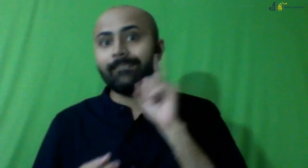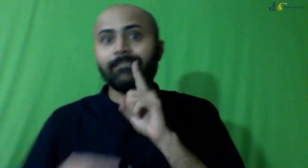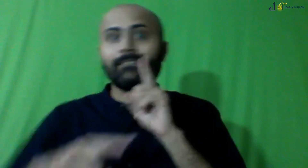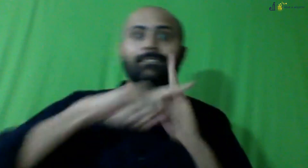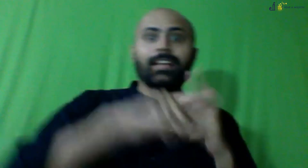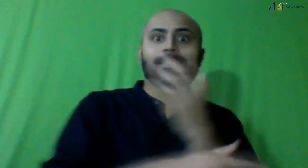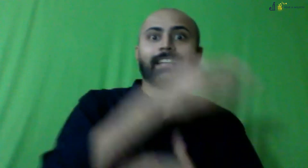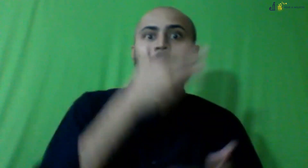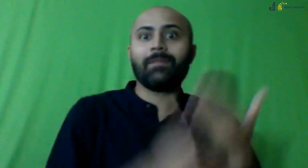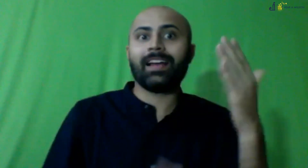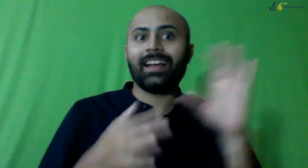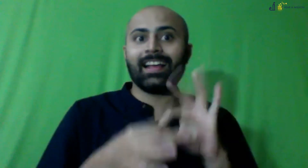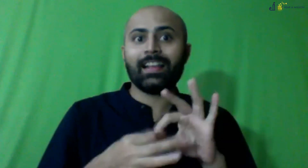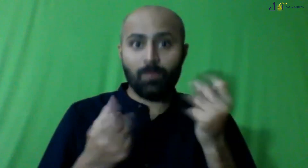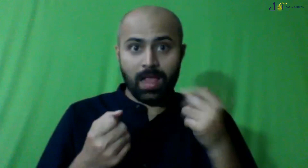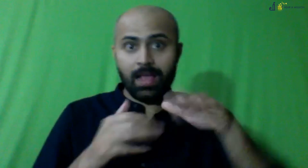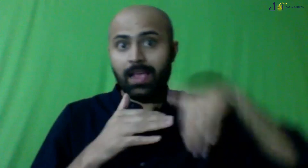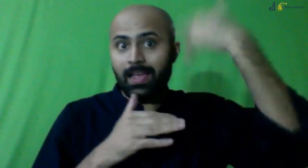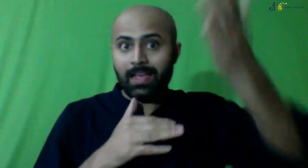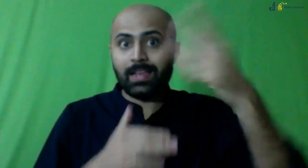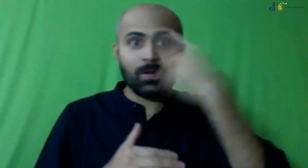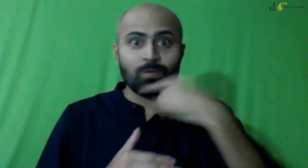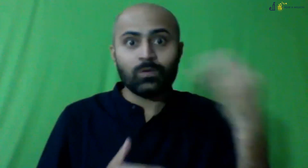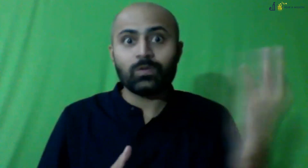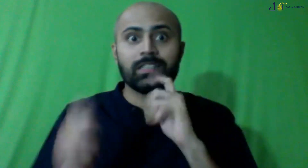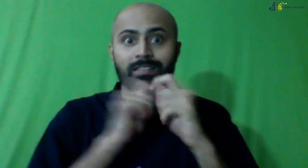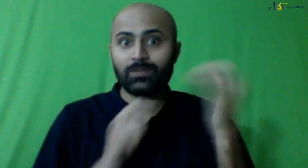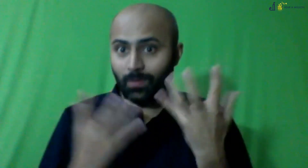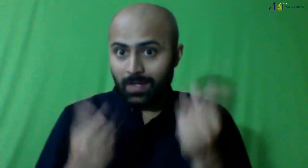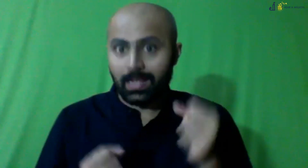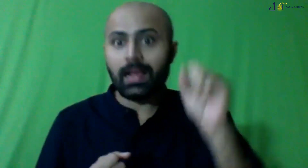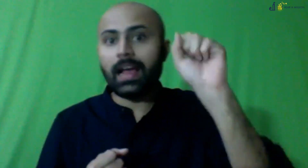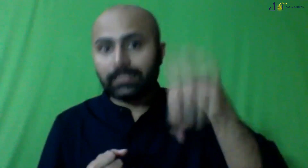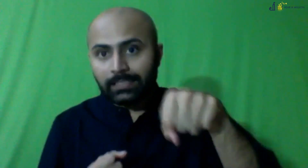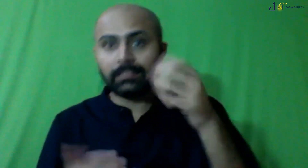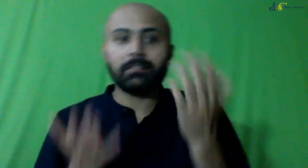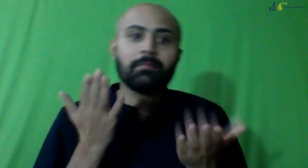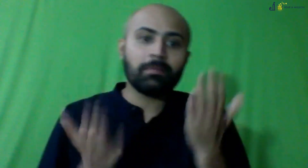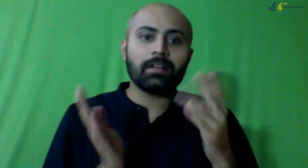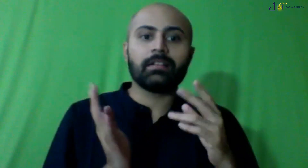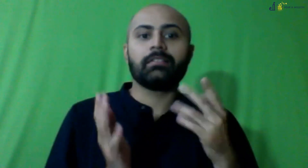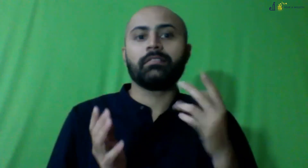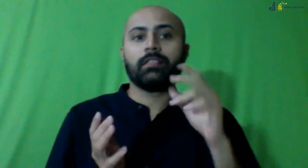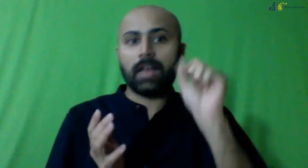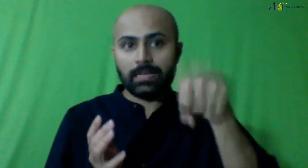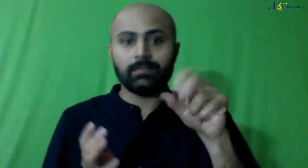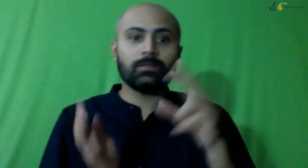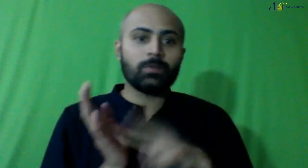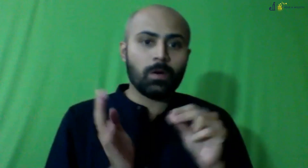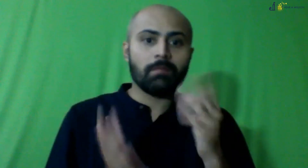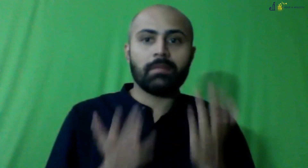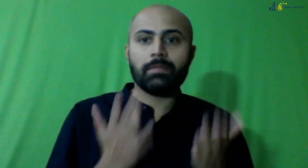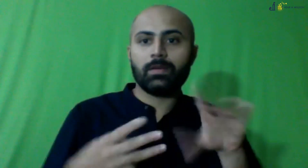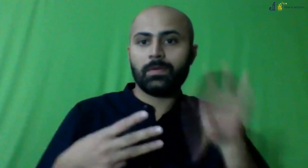As this interview is going on, and deaf and other disability like this, so would you like to the same in future? Yes